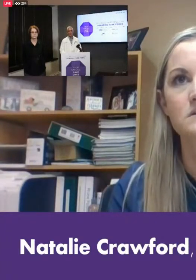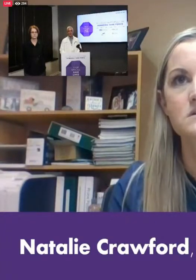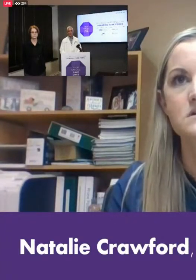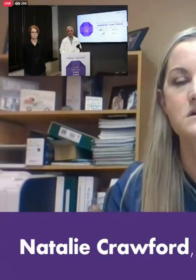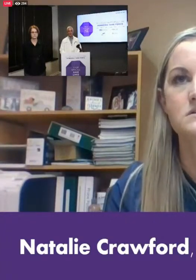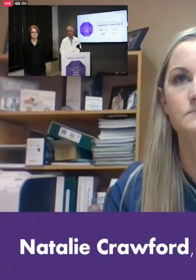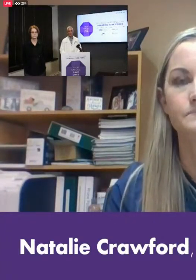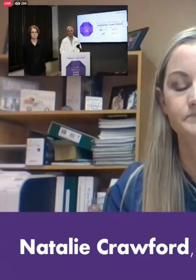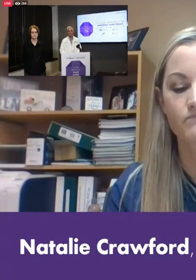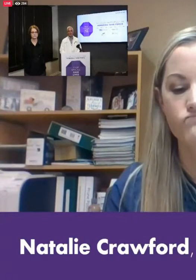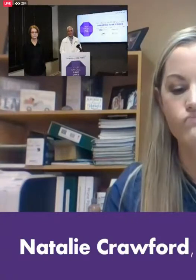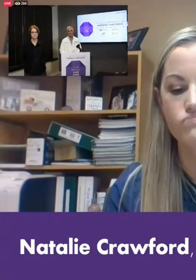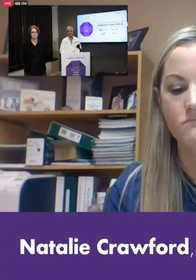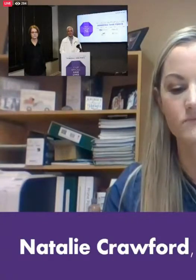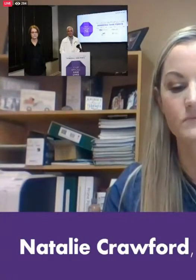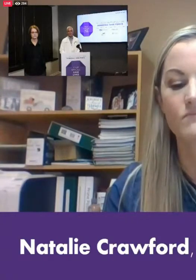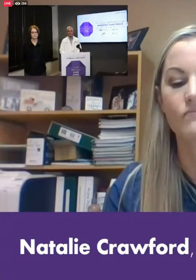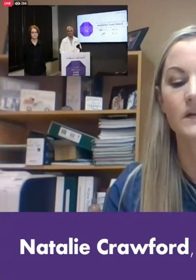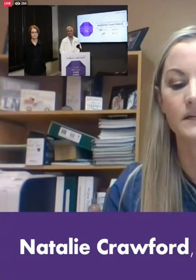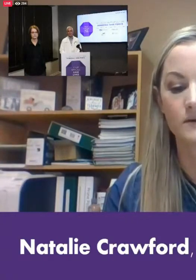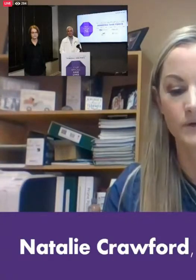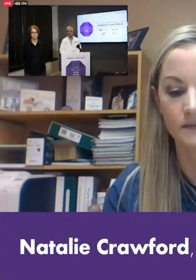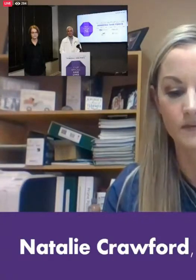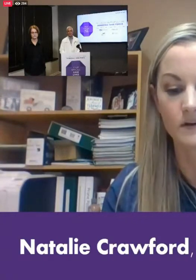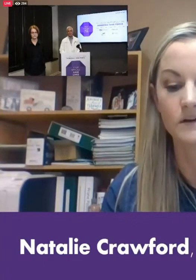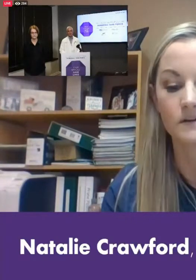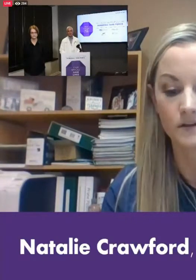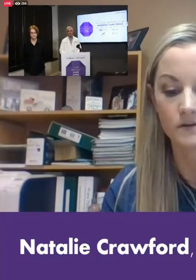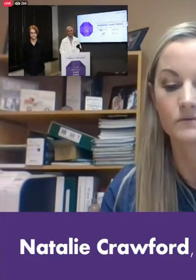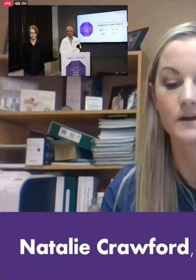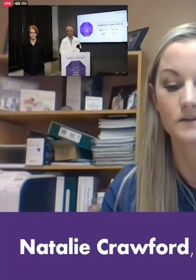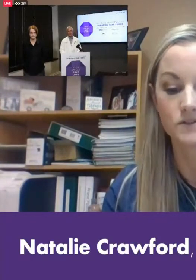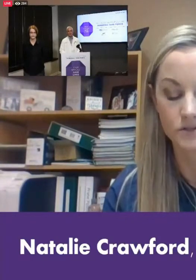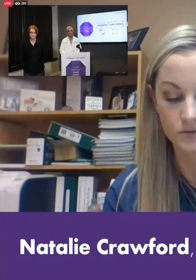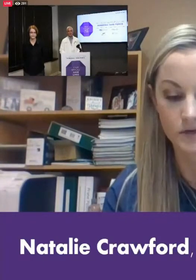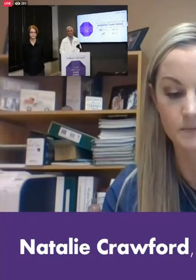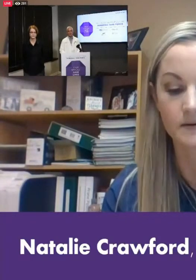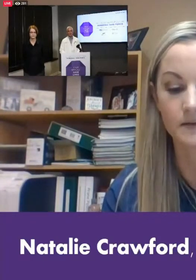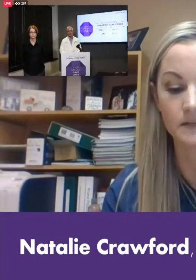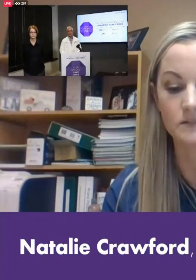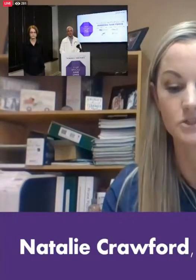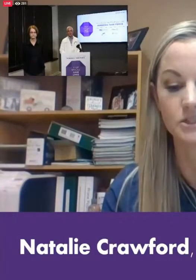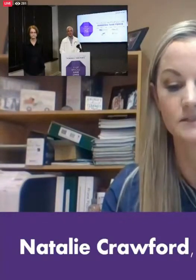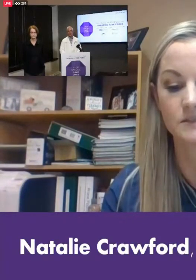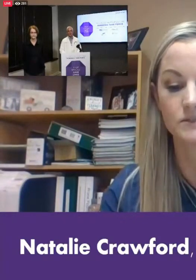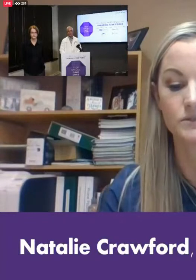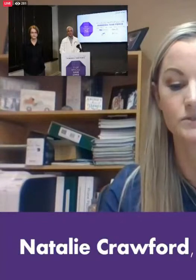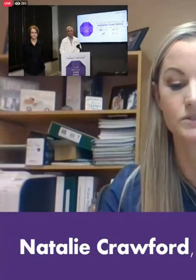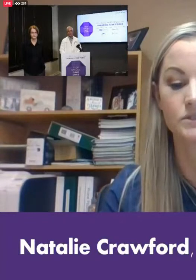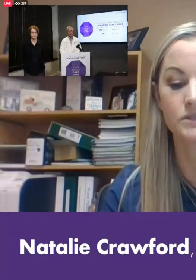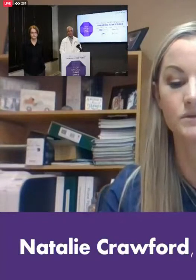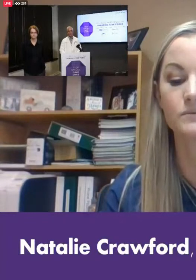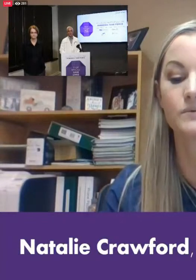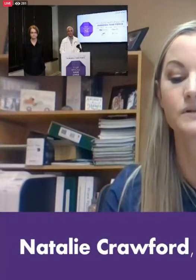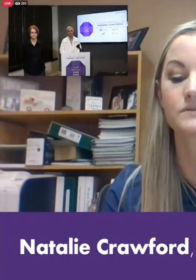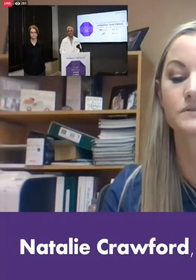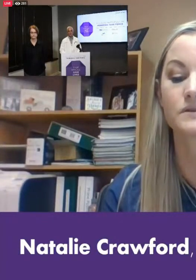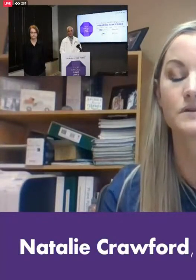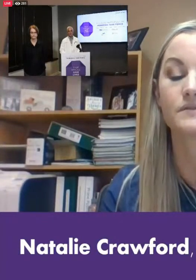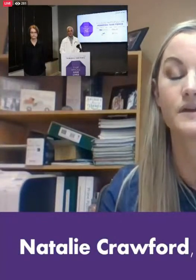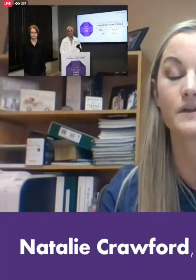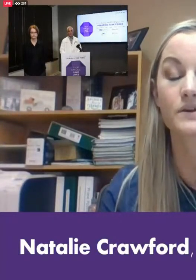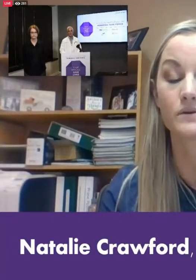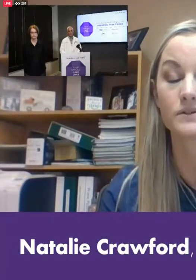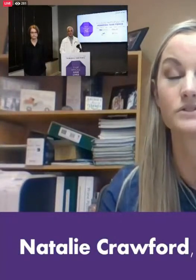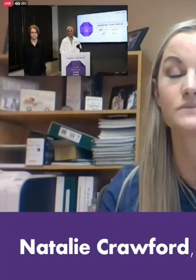60. And I went in there and, I talked to her about it, and she